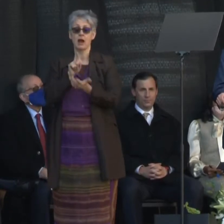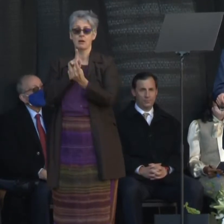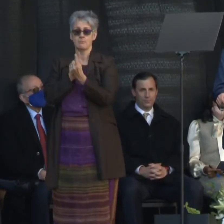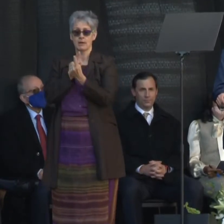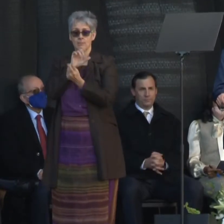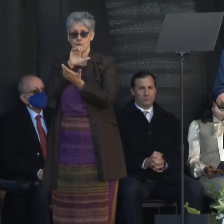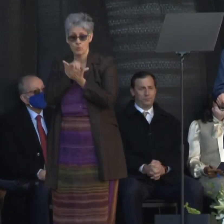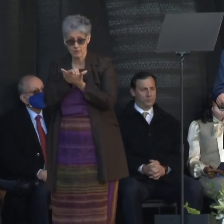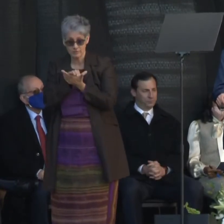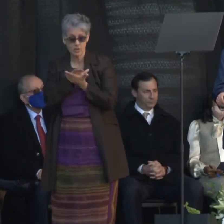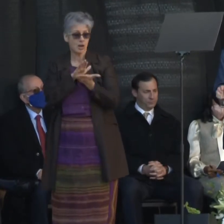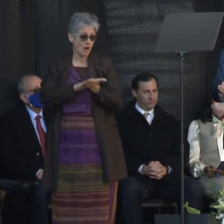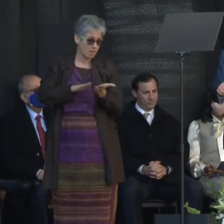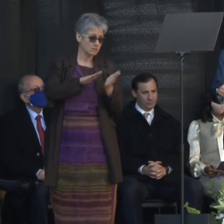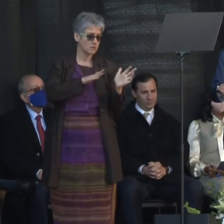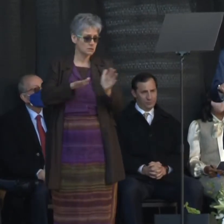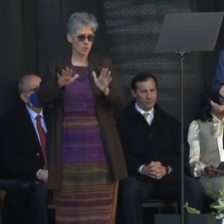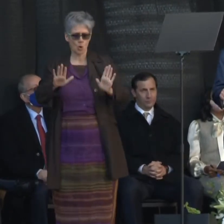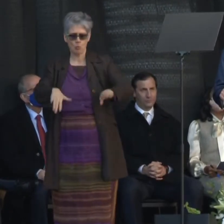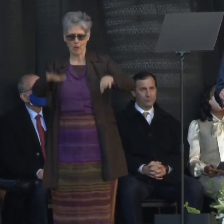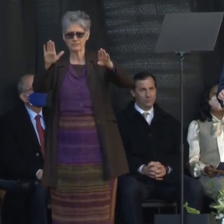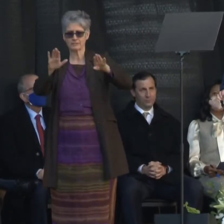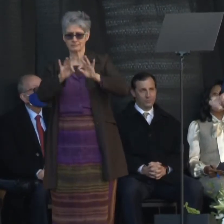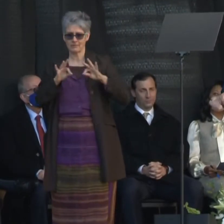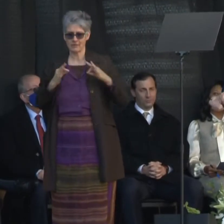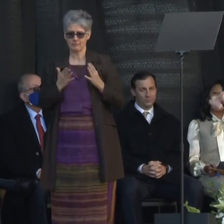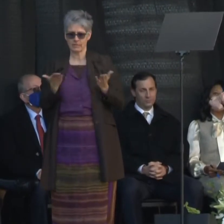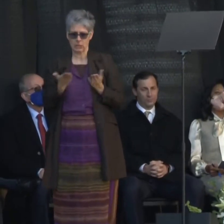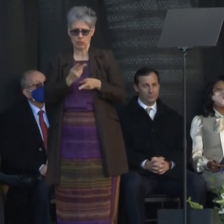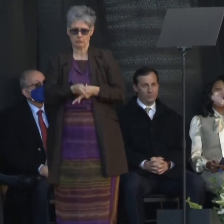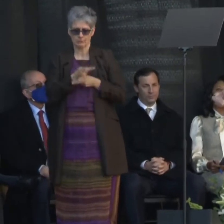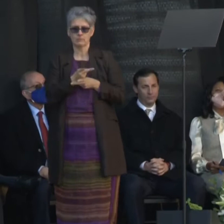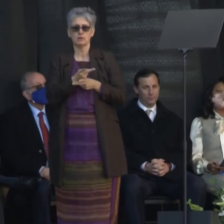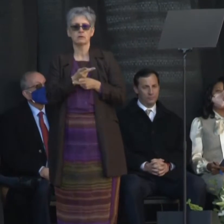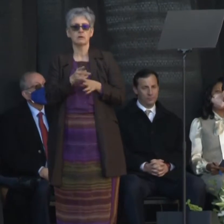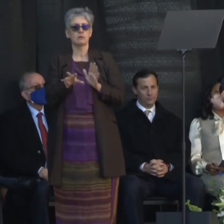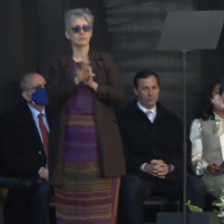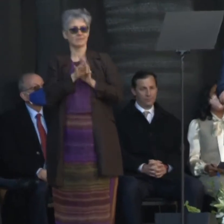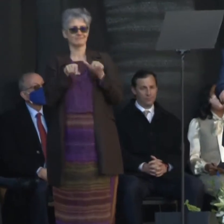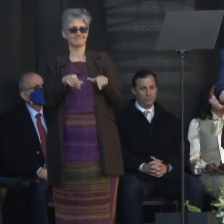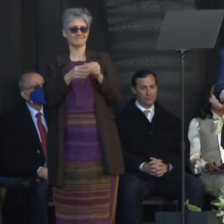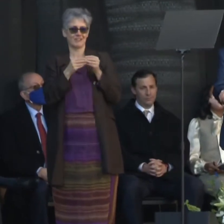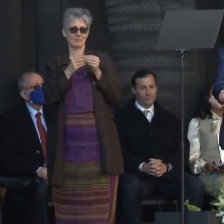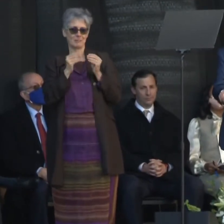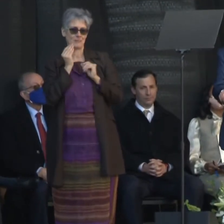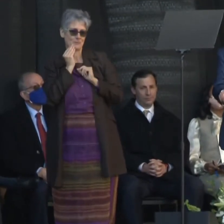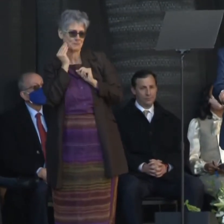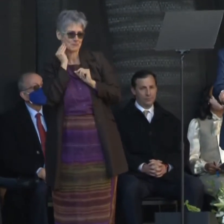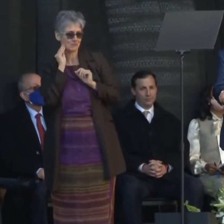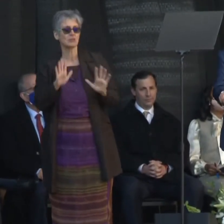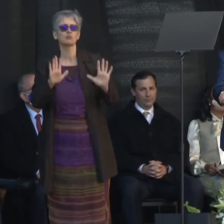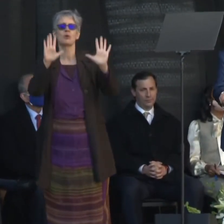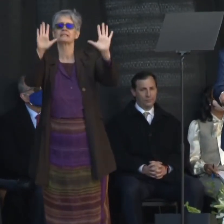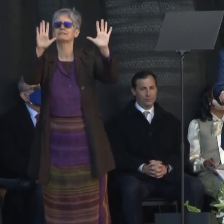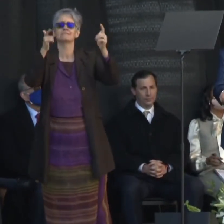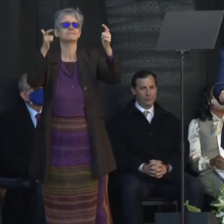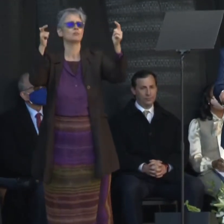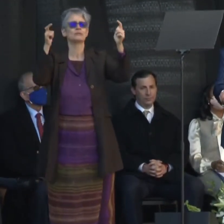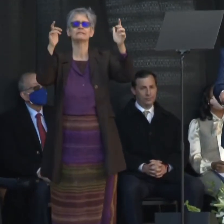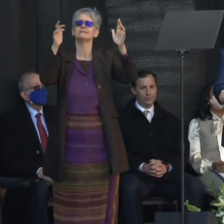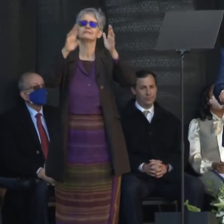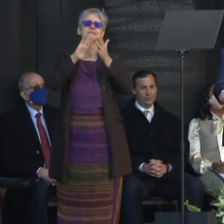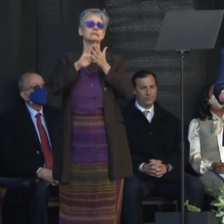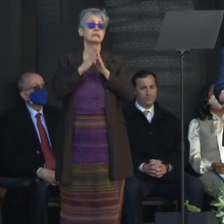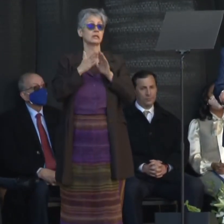I raised my family here. We chose to make Columbia our home. Columbia is a great city. All over this capital city,